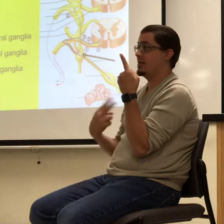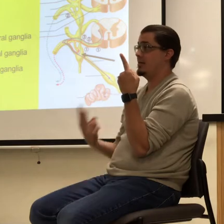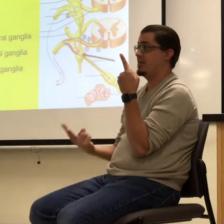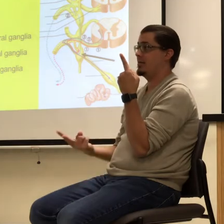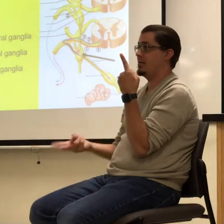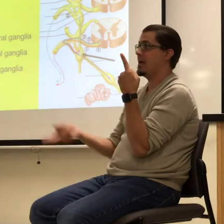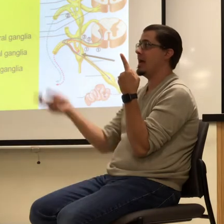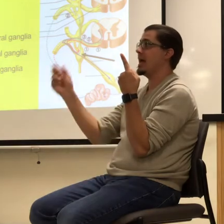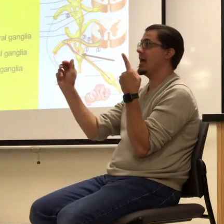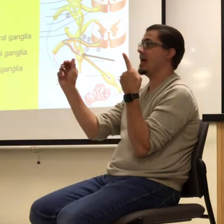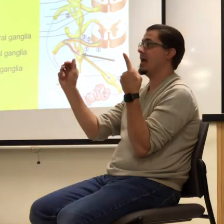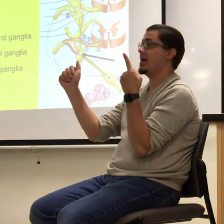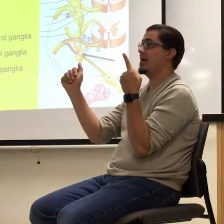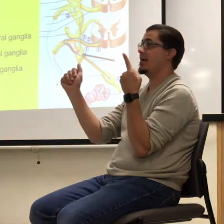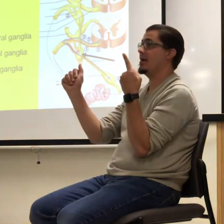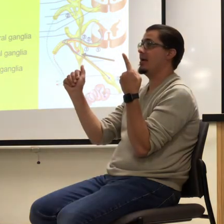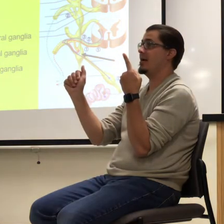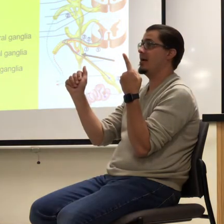What do you think?